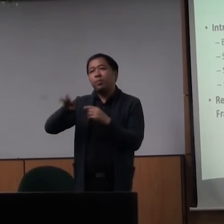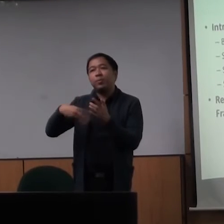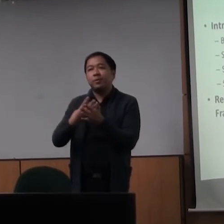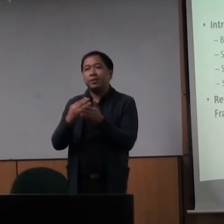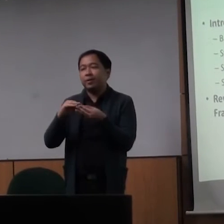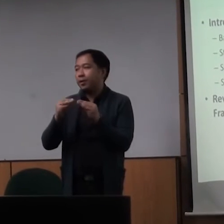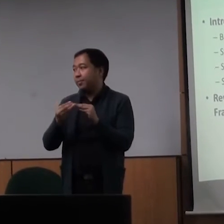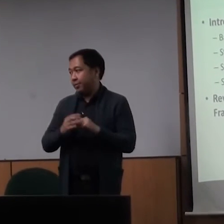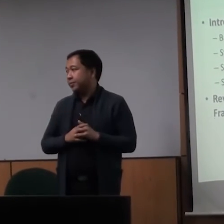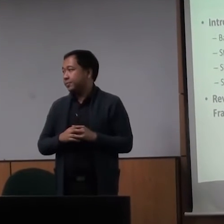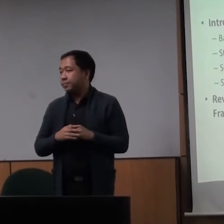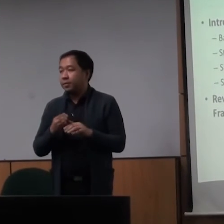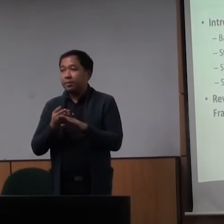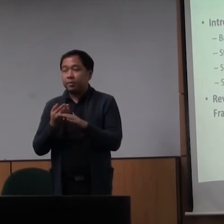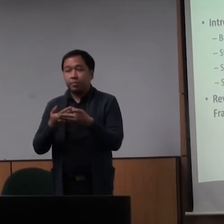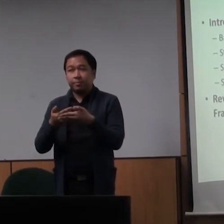Before I proceed,